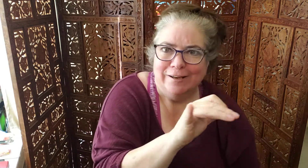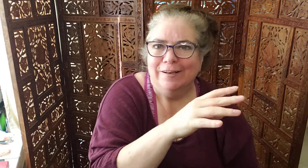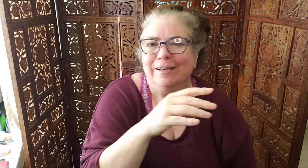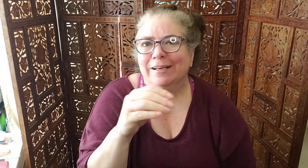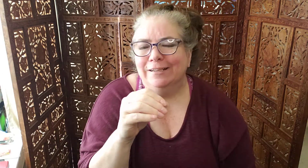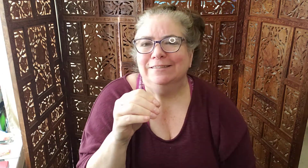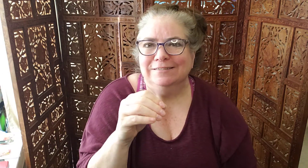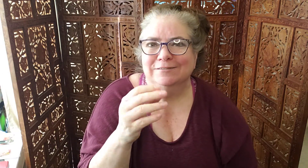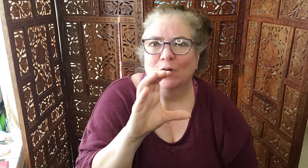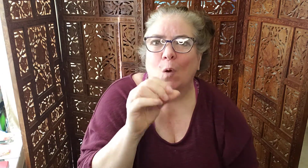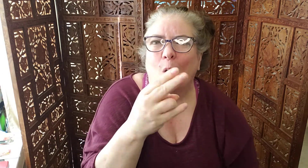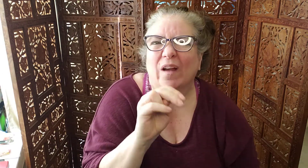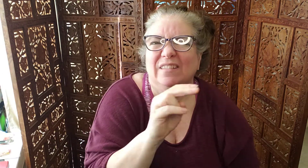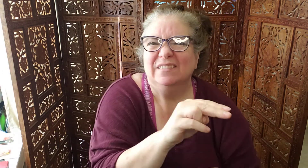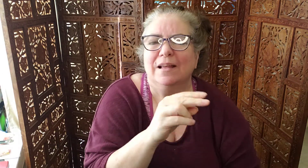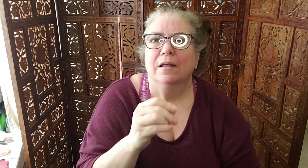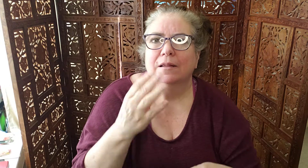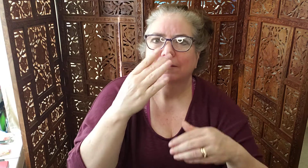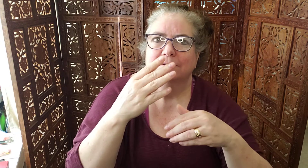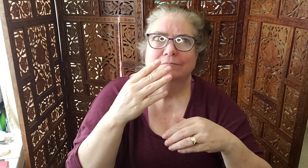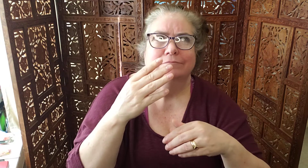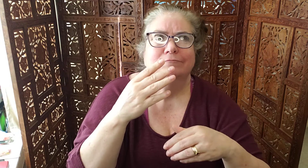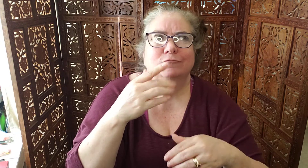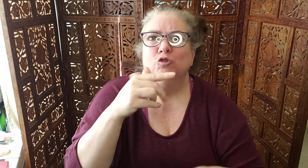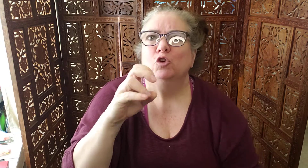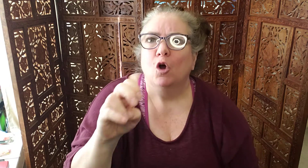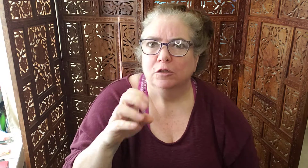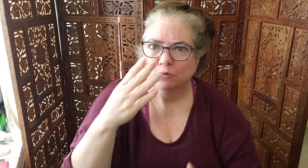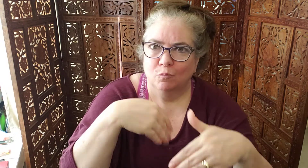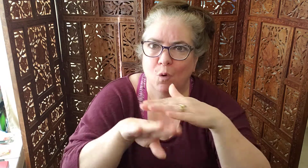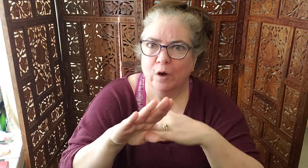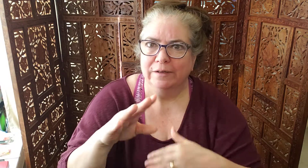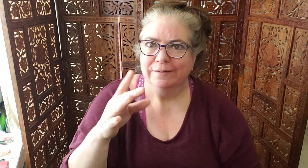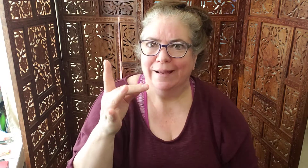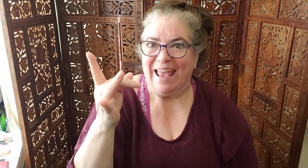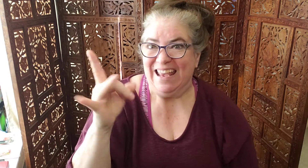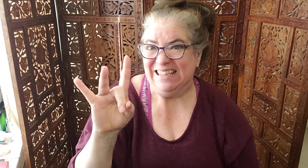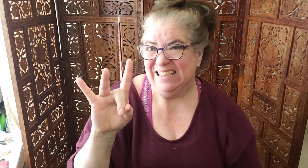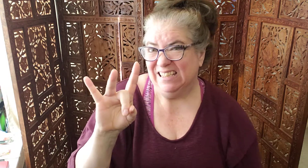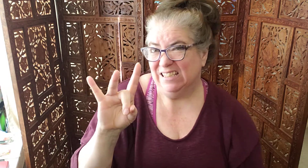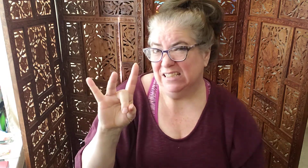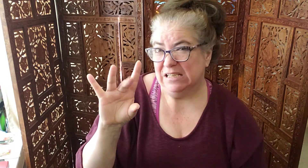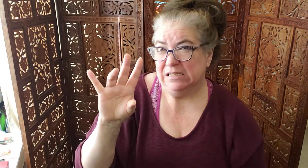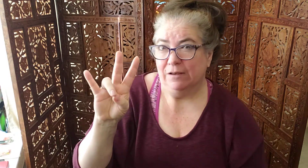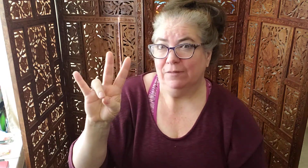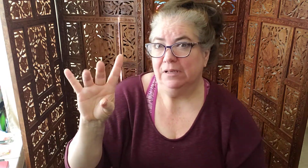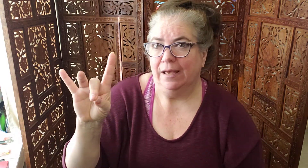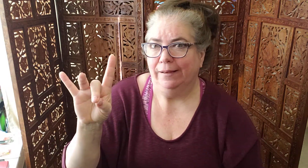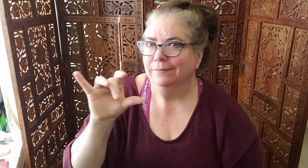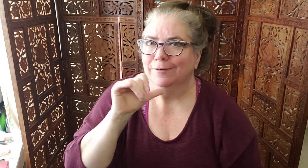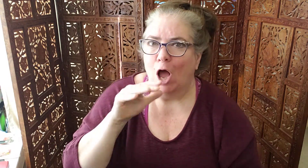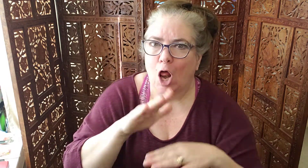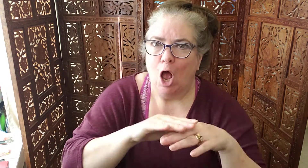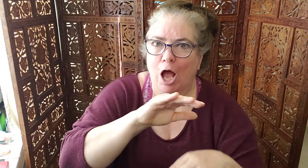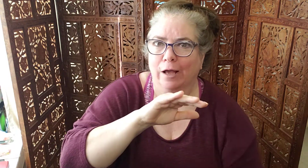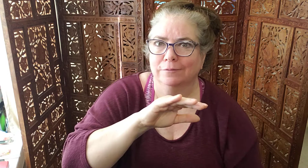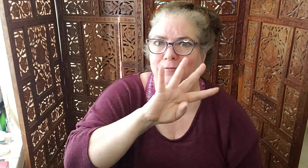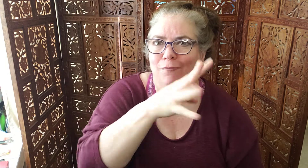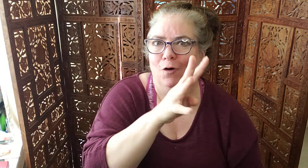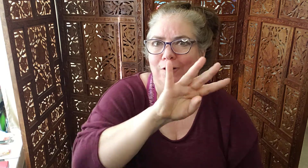in 1878, though not on July 4th, as he would always claim. Born